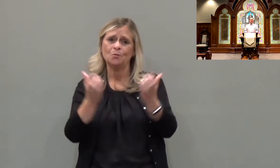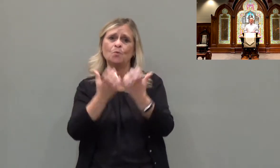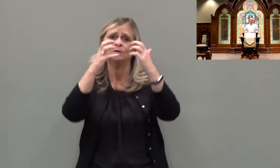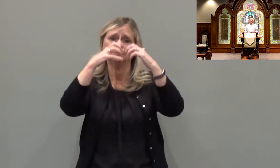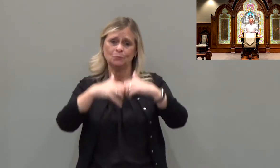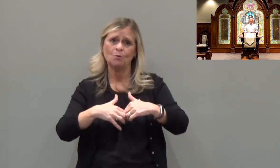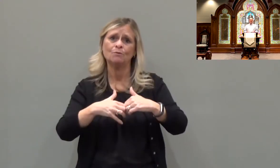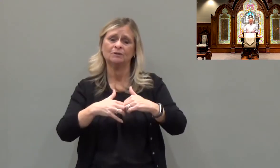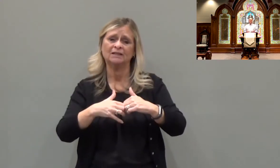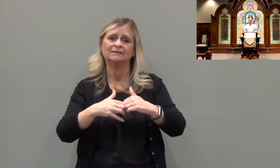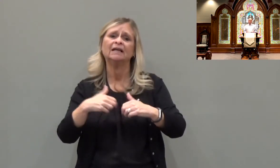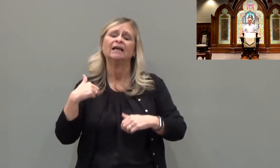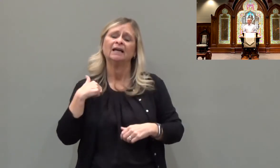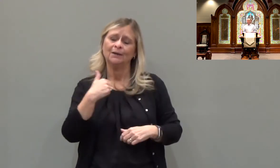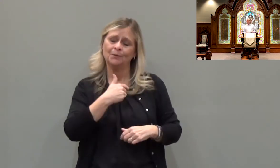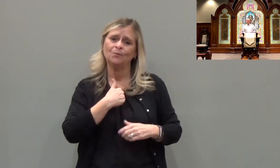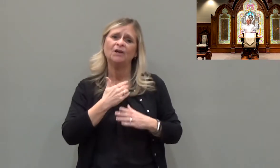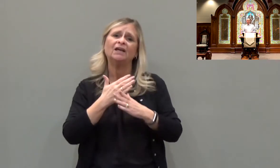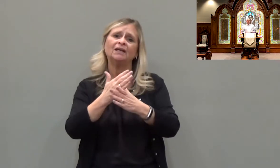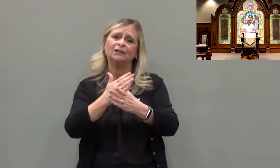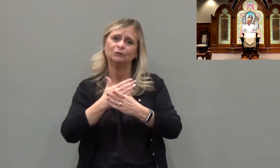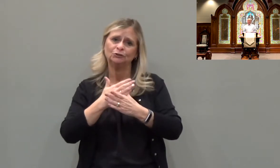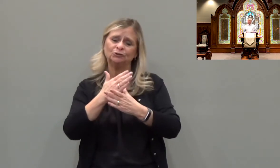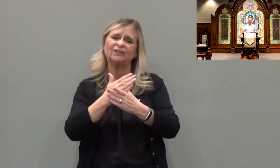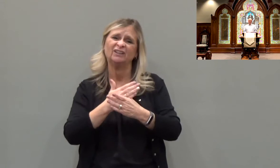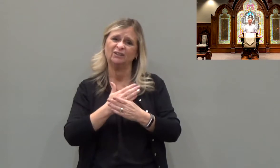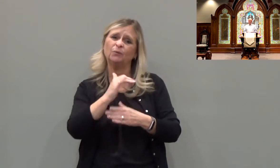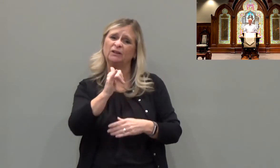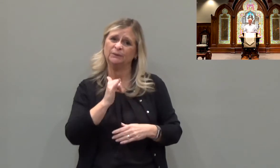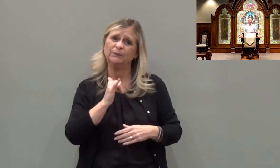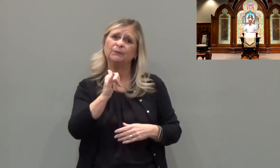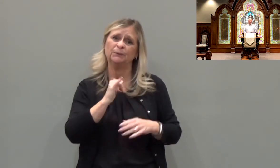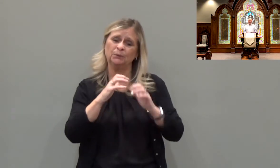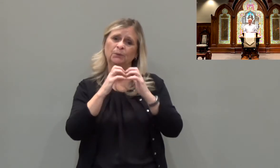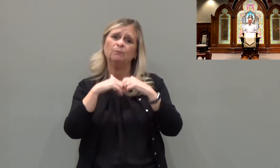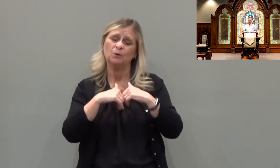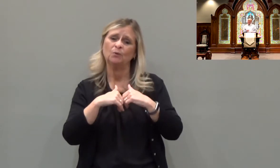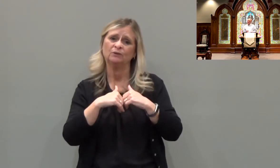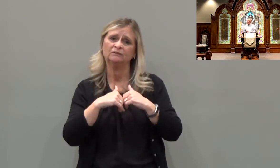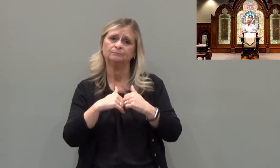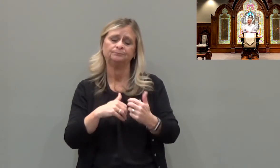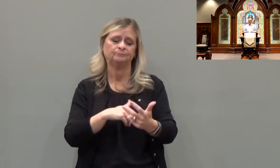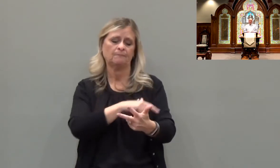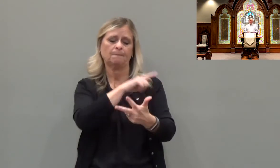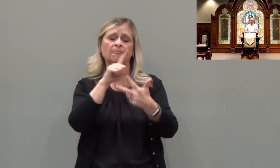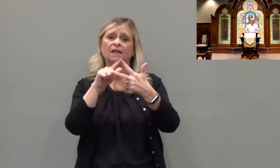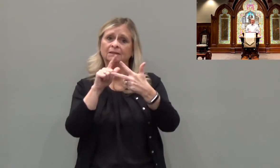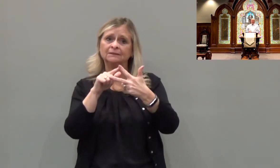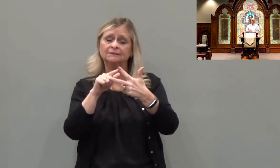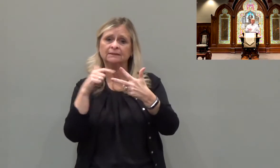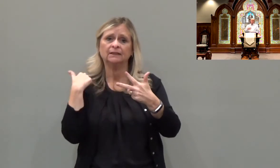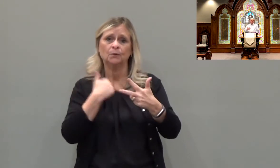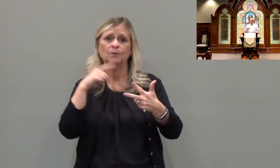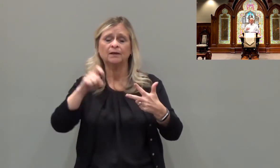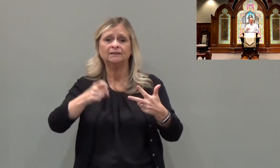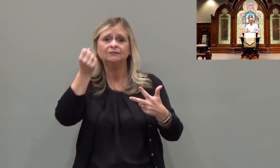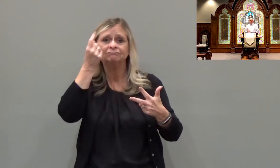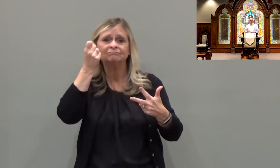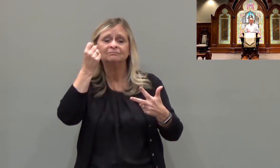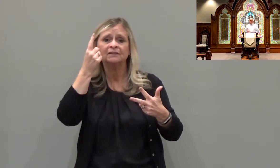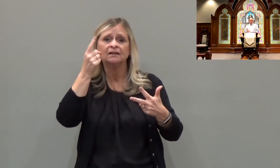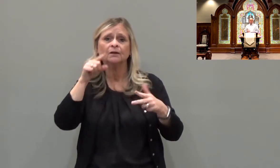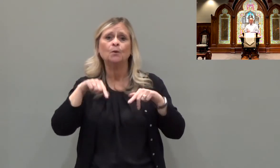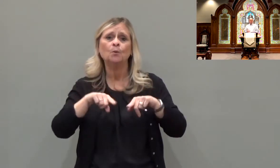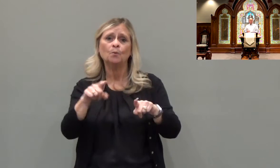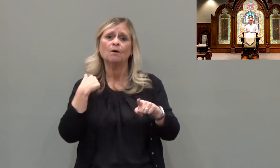we share and we drink from that well of brokenness. The second thing we need to realize as we're